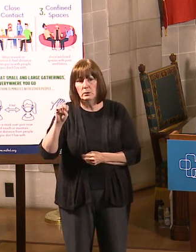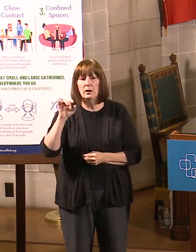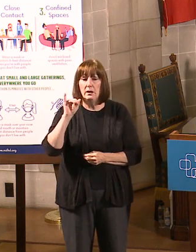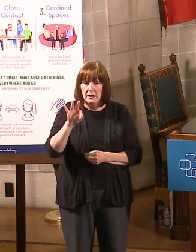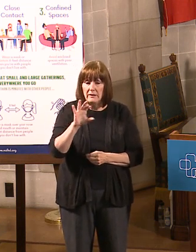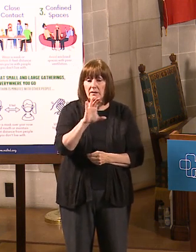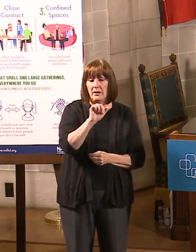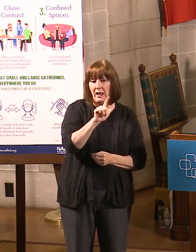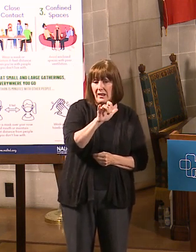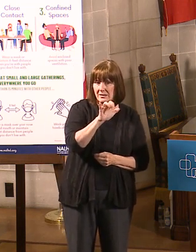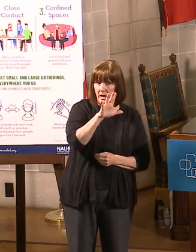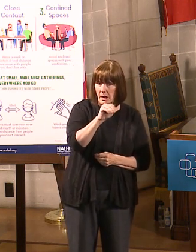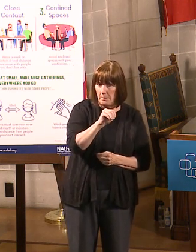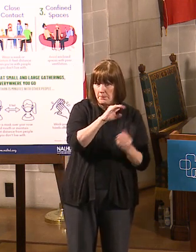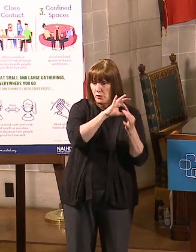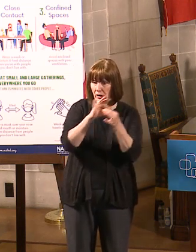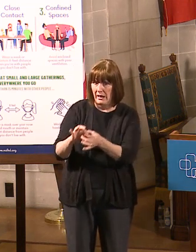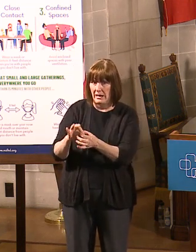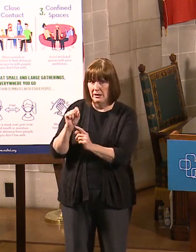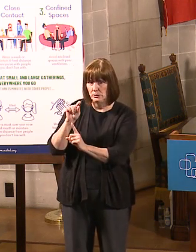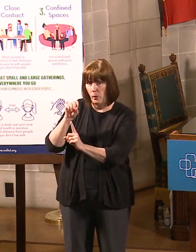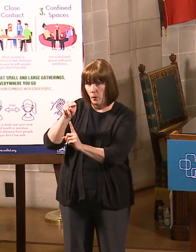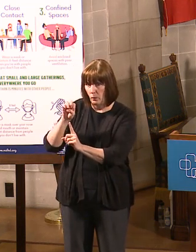related, those stones.